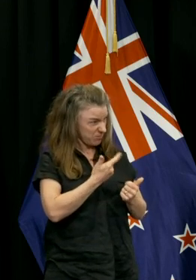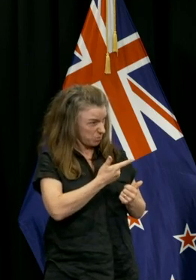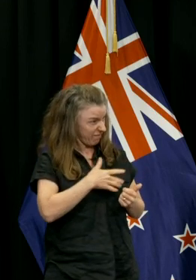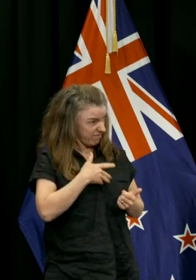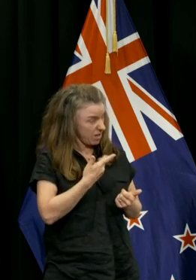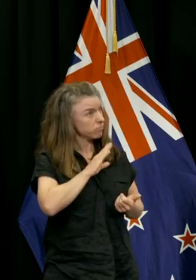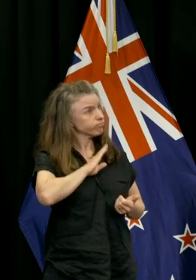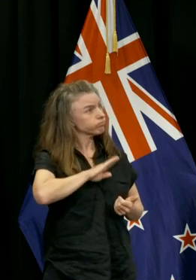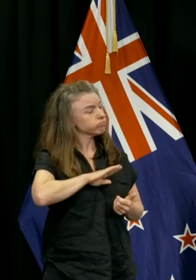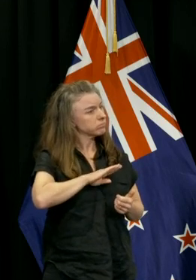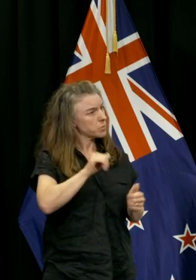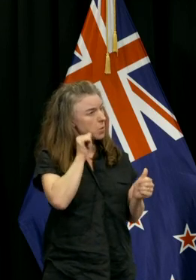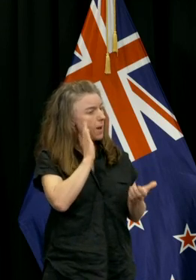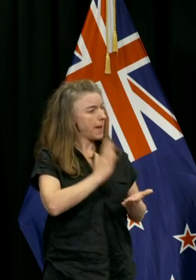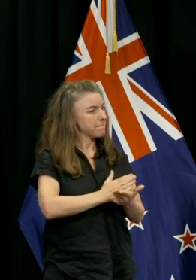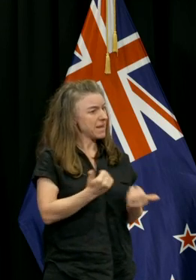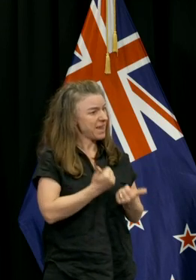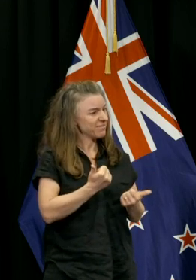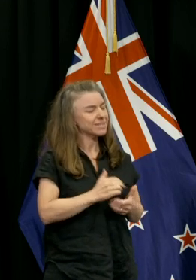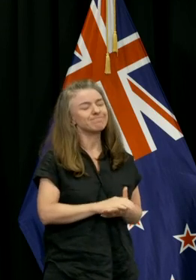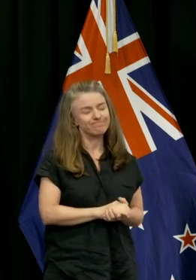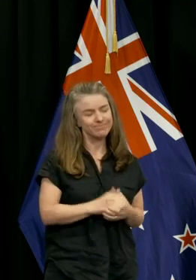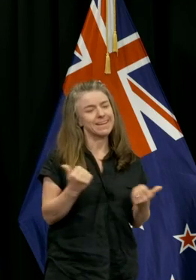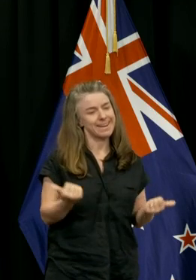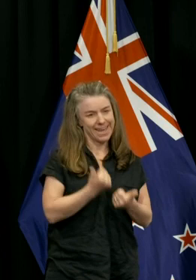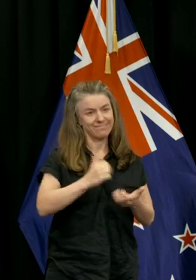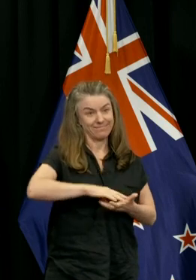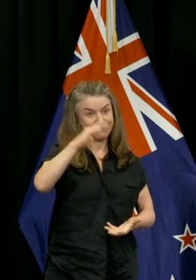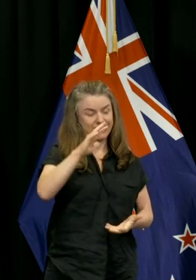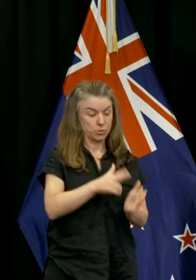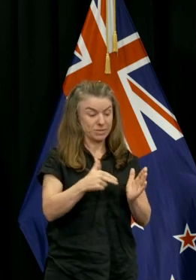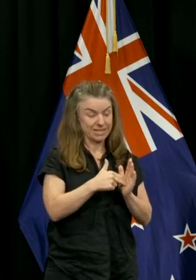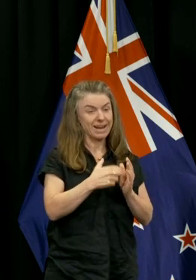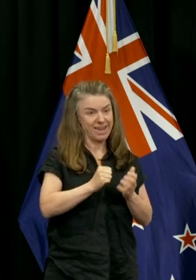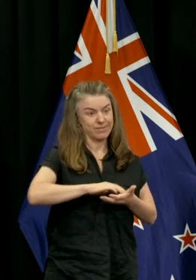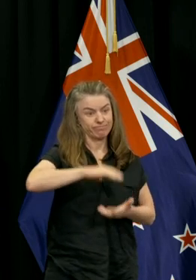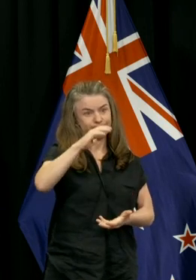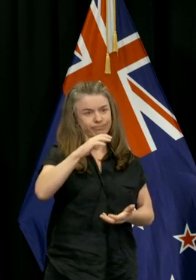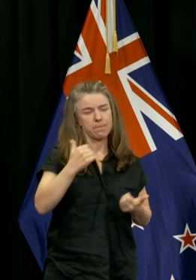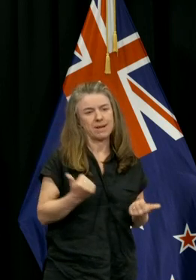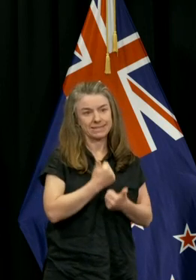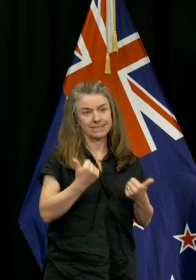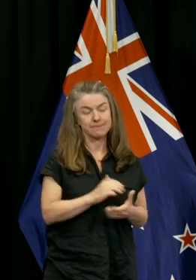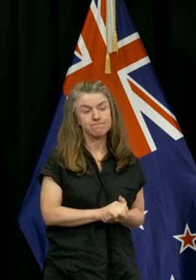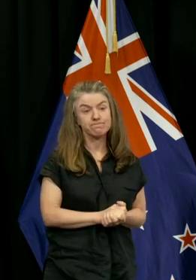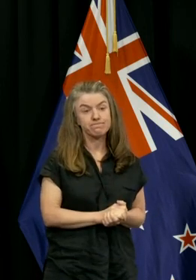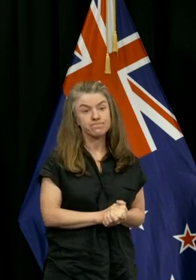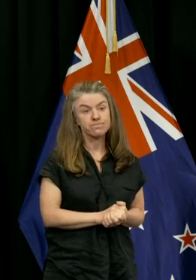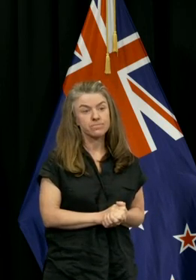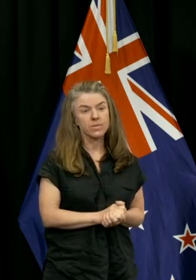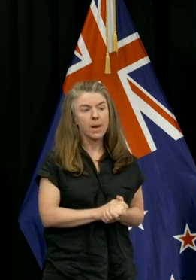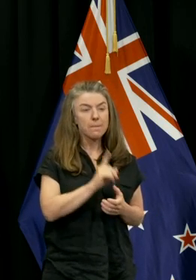crucial period? We do as a nation have enough PPE. What I am seeking ongoing assurances from is that